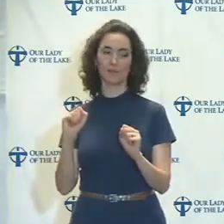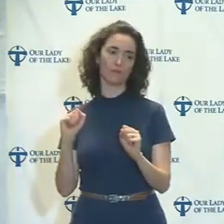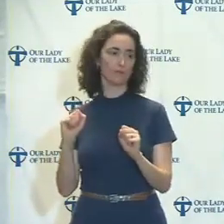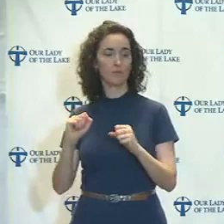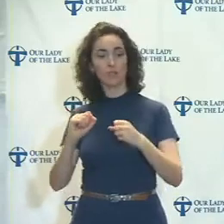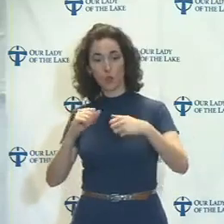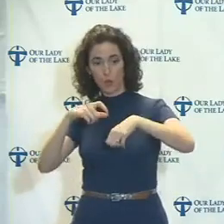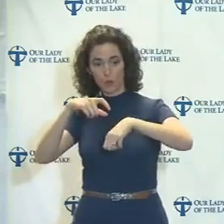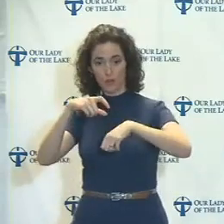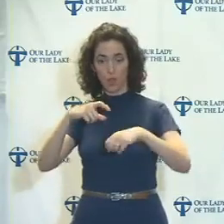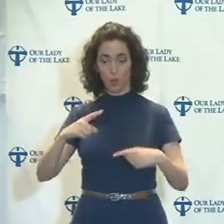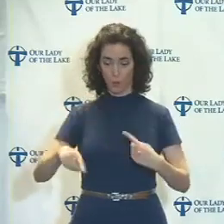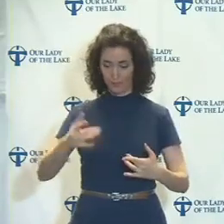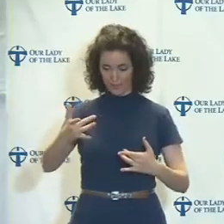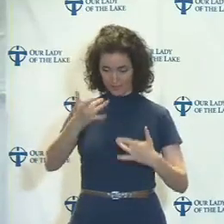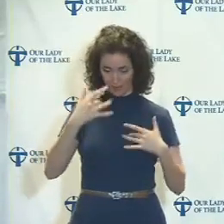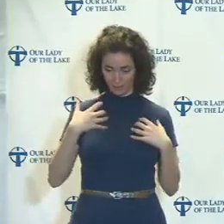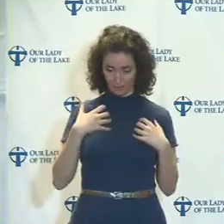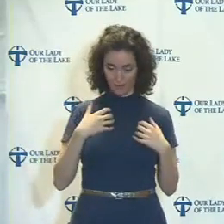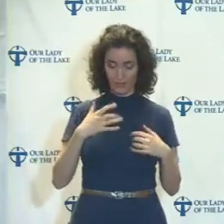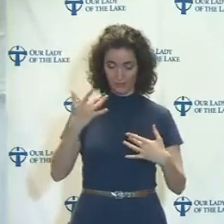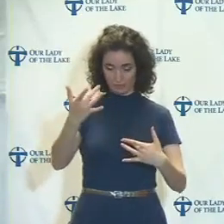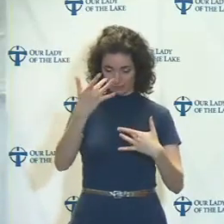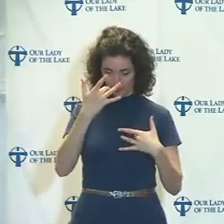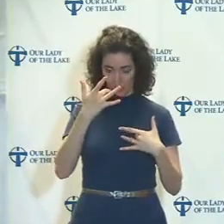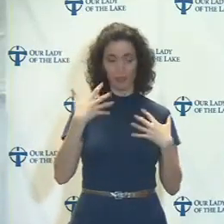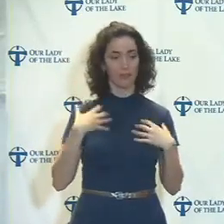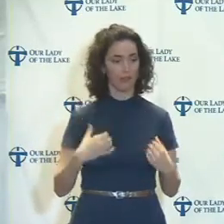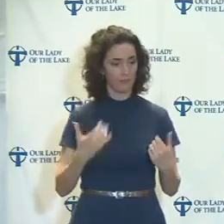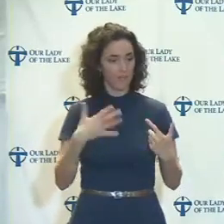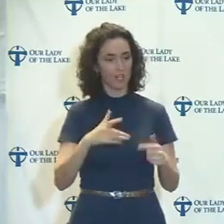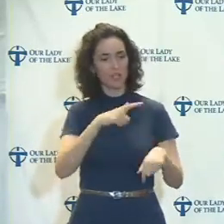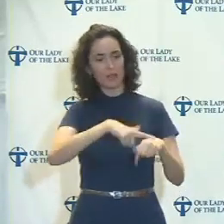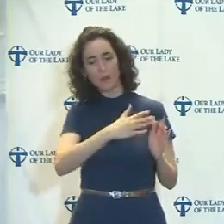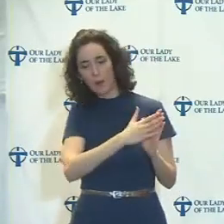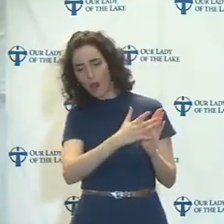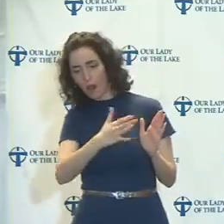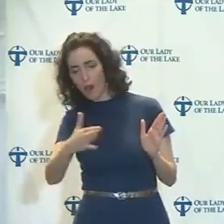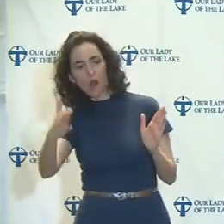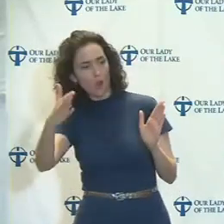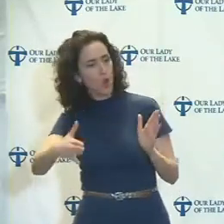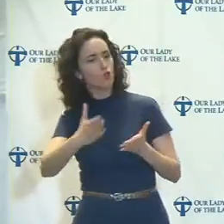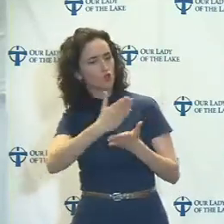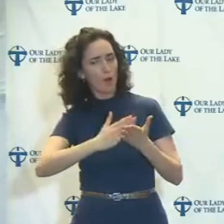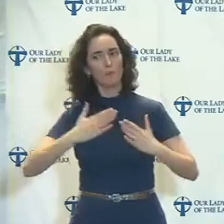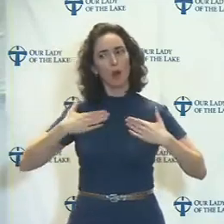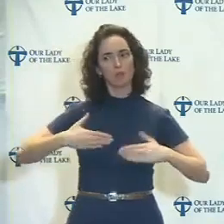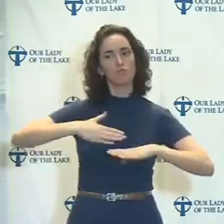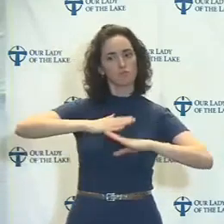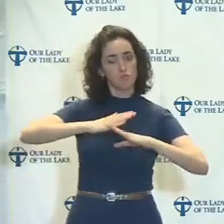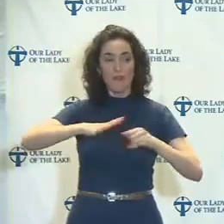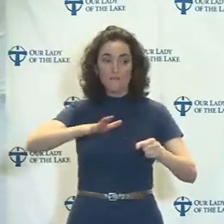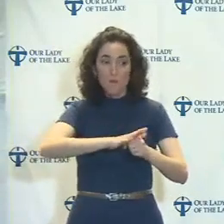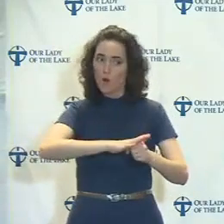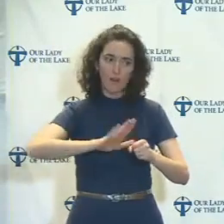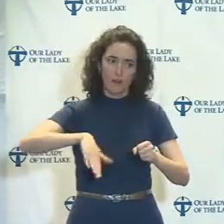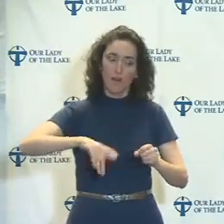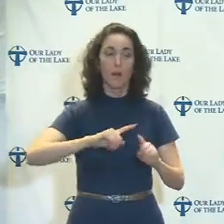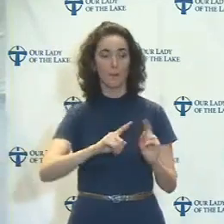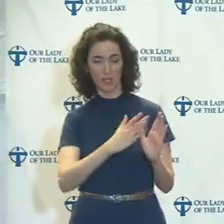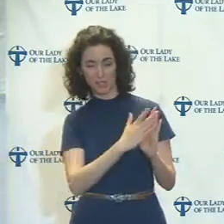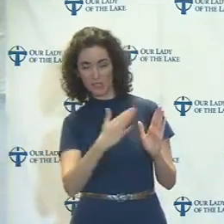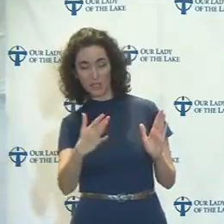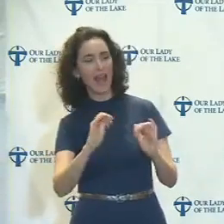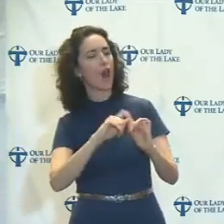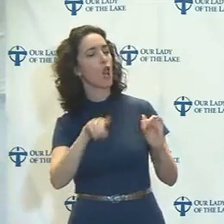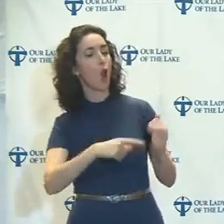time thereafter. But to really specify how much protection and how long that lasts, the jury is still somewhat out. I mean,